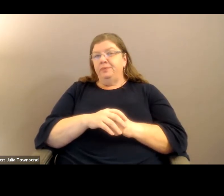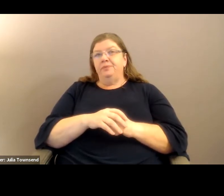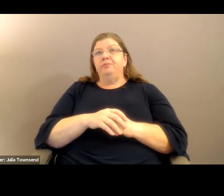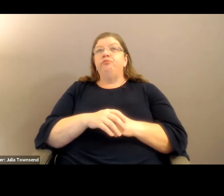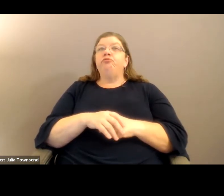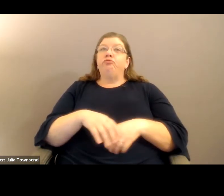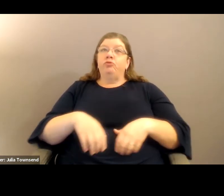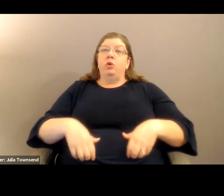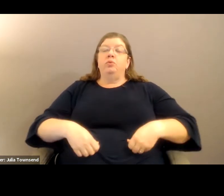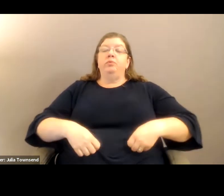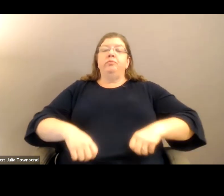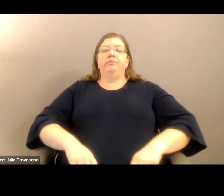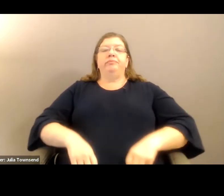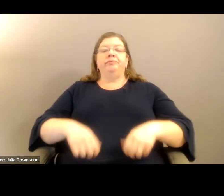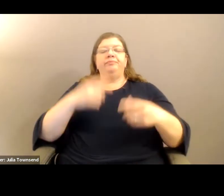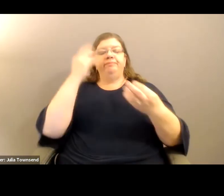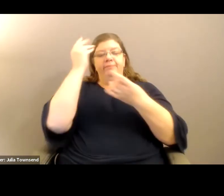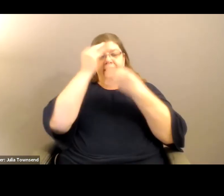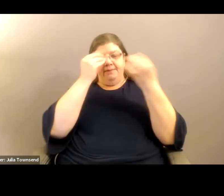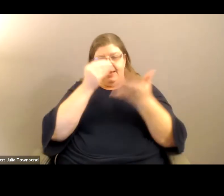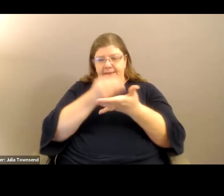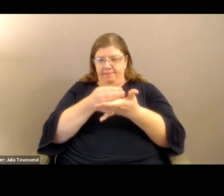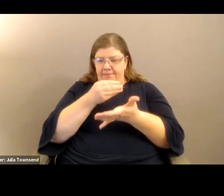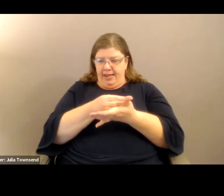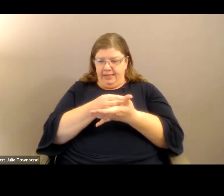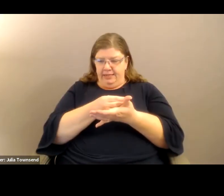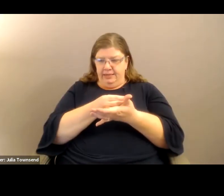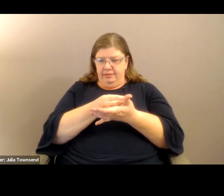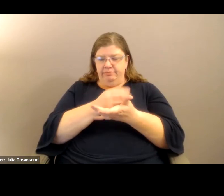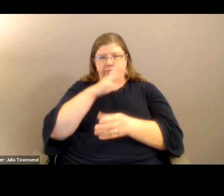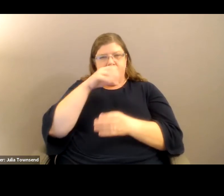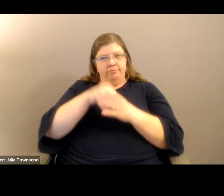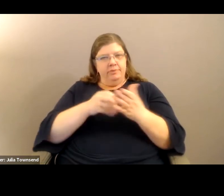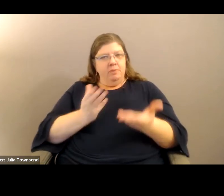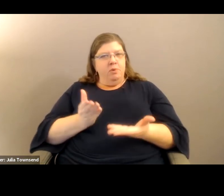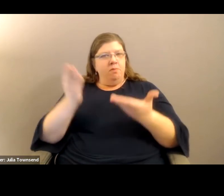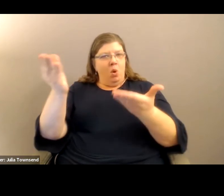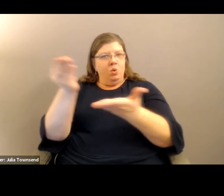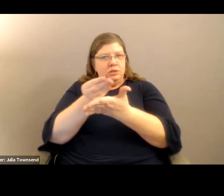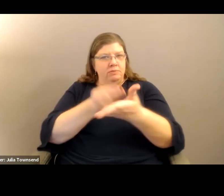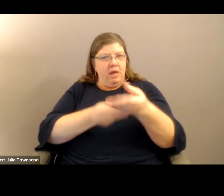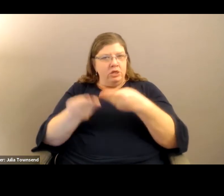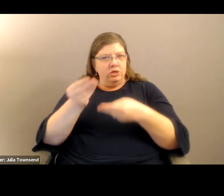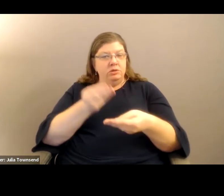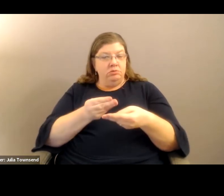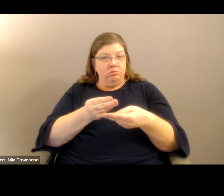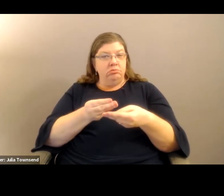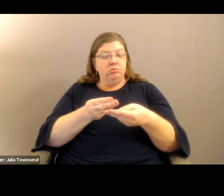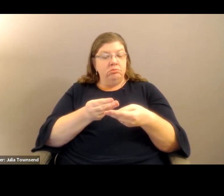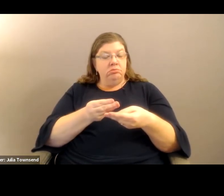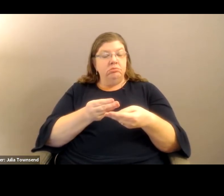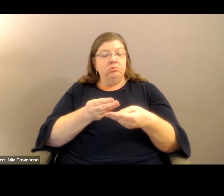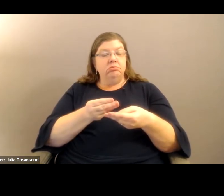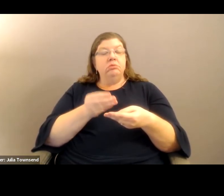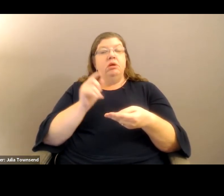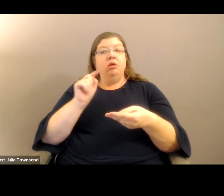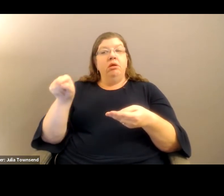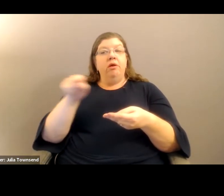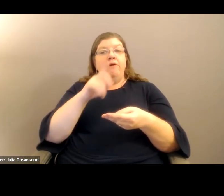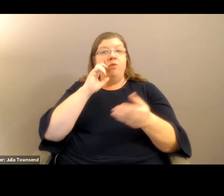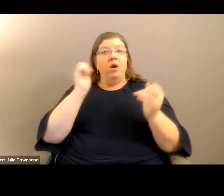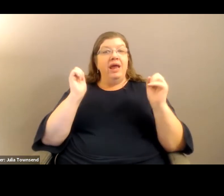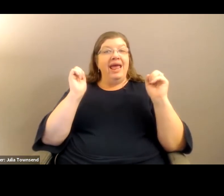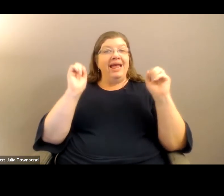So when thinking about the money that is in this proposal that is going to be going towards